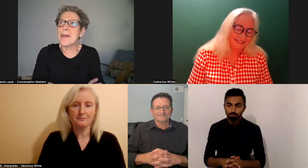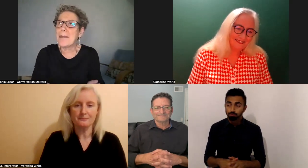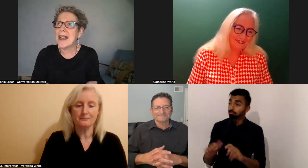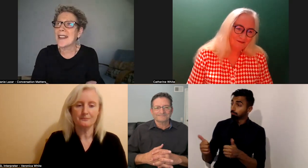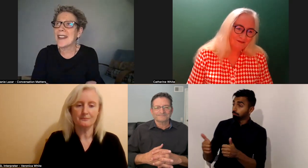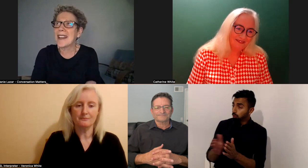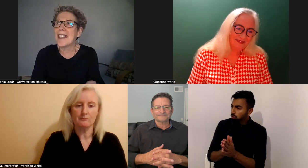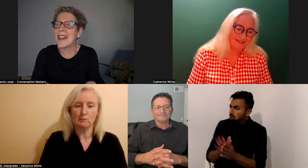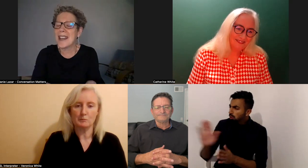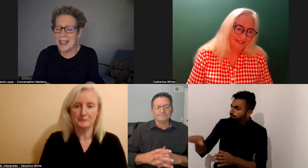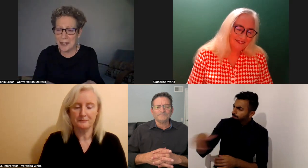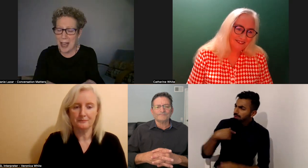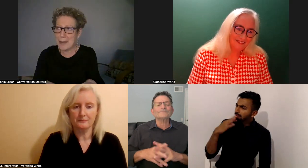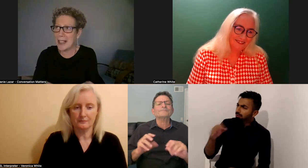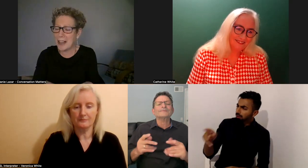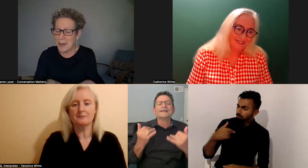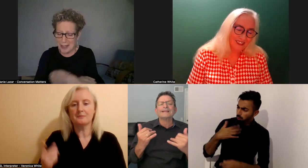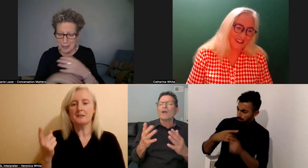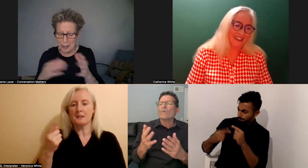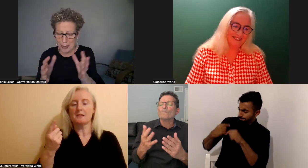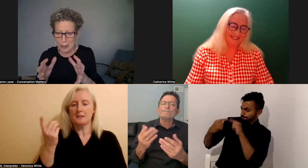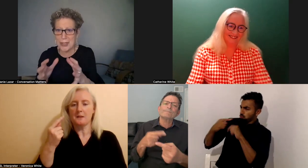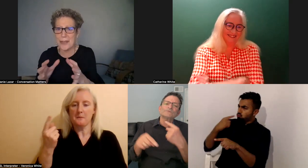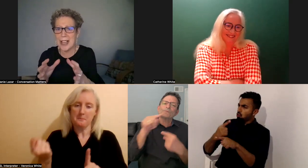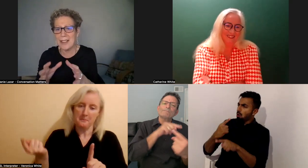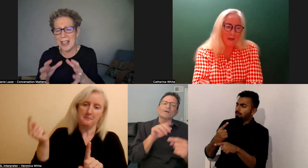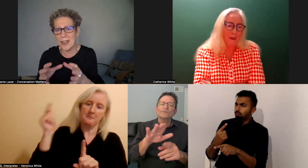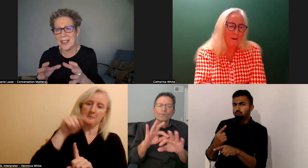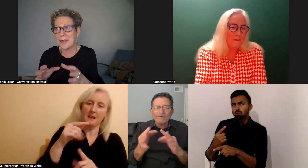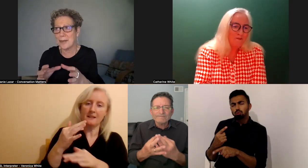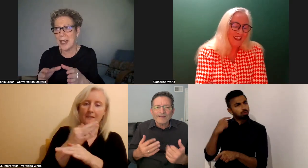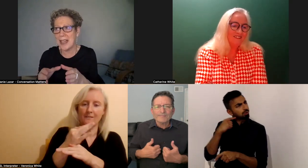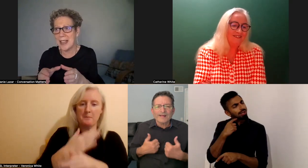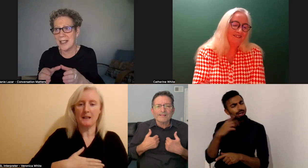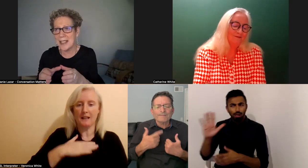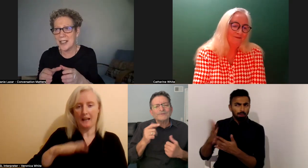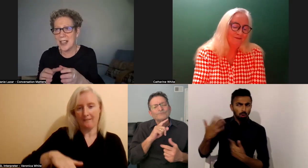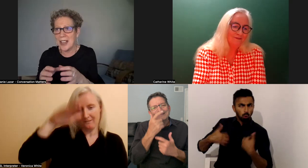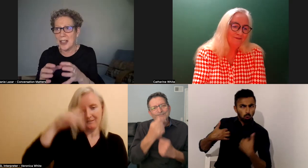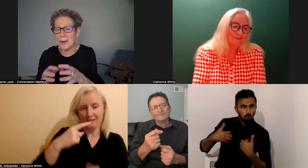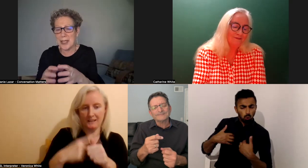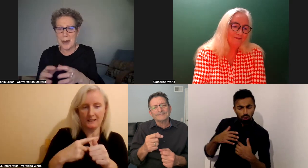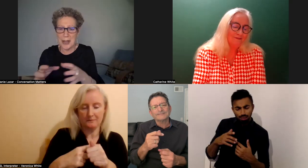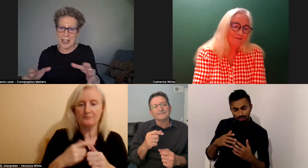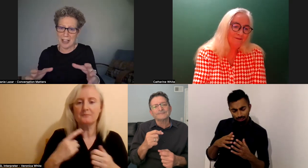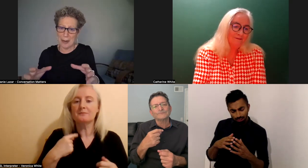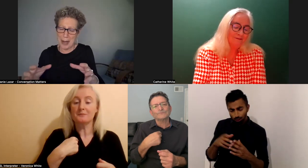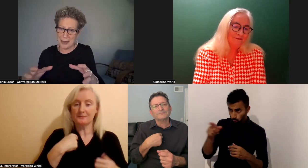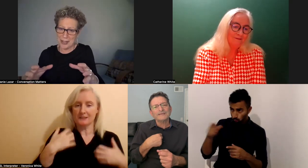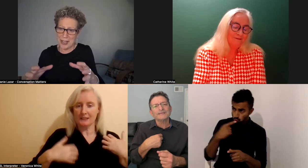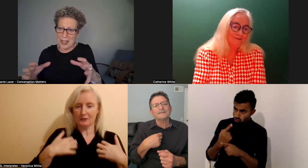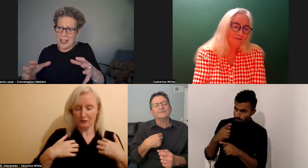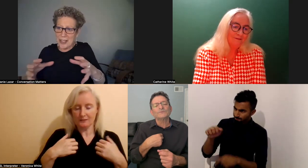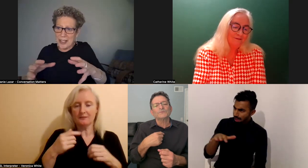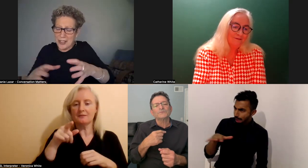Take me back again to family life, because what's really interesting for me is that, you know, we spoke earlier